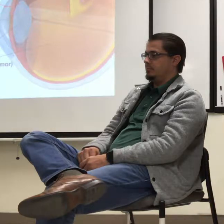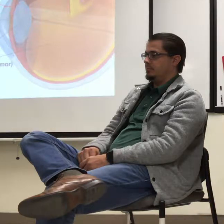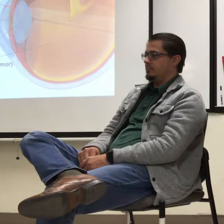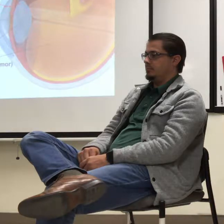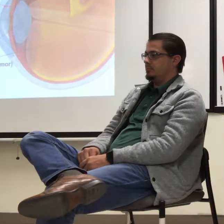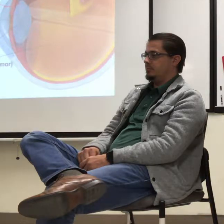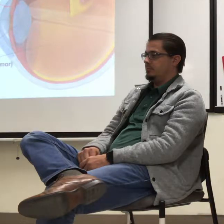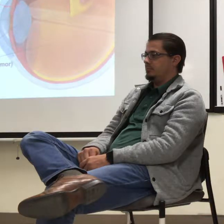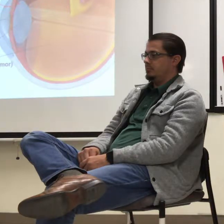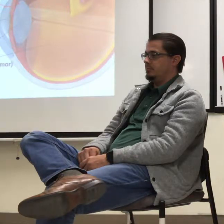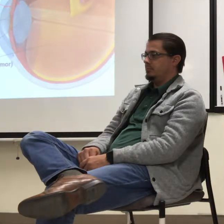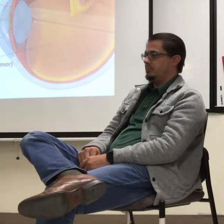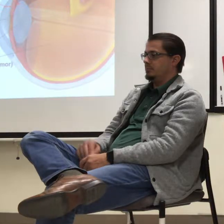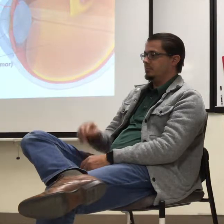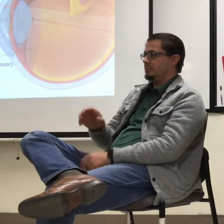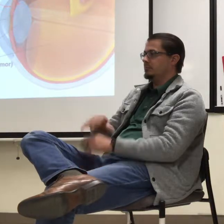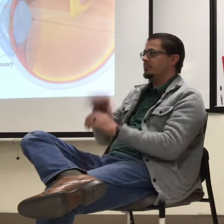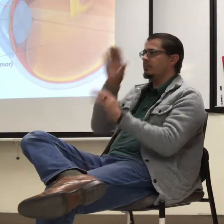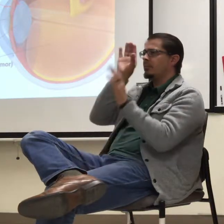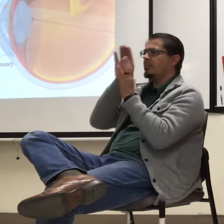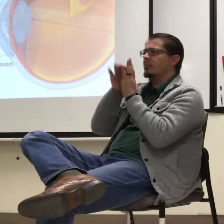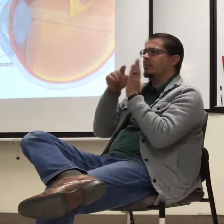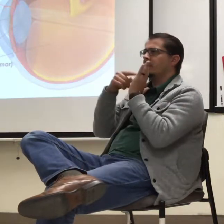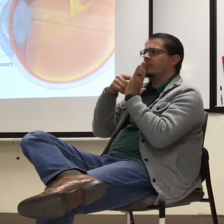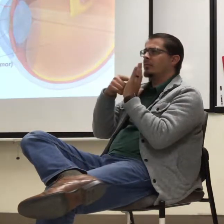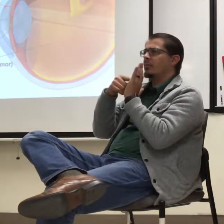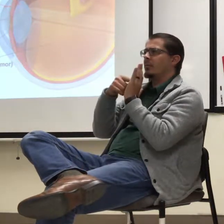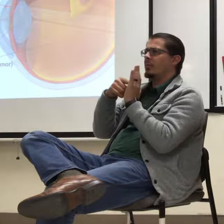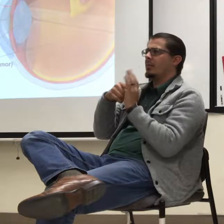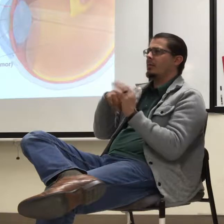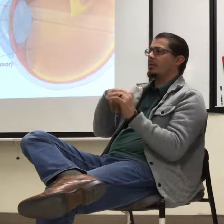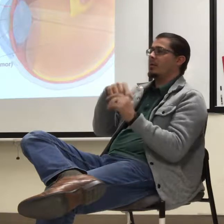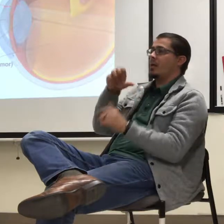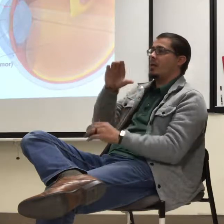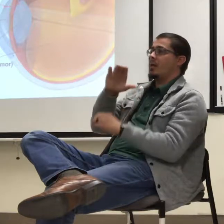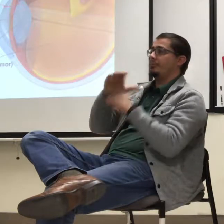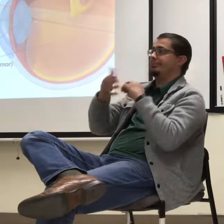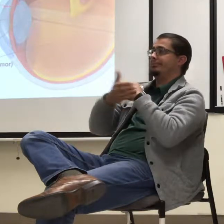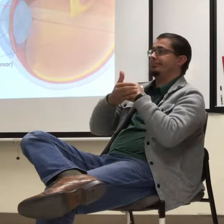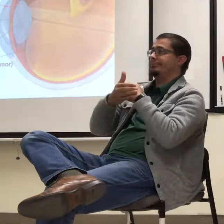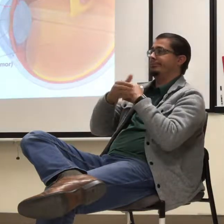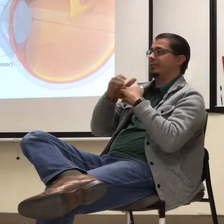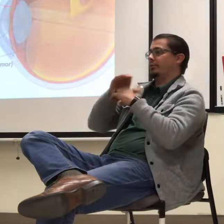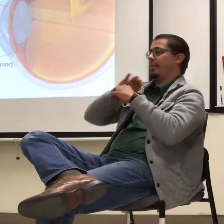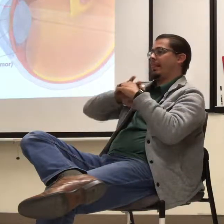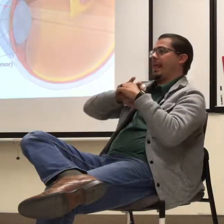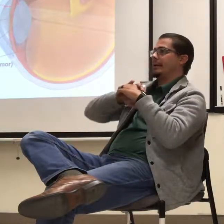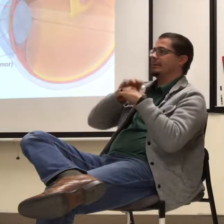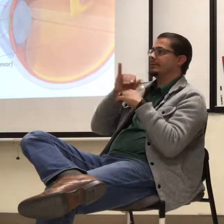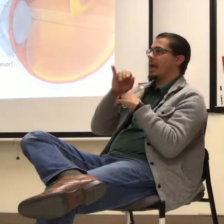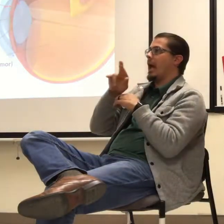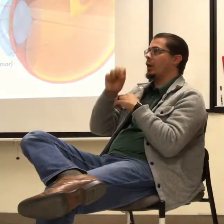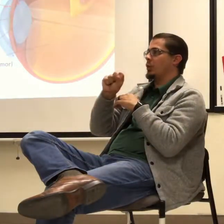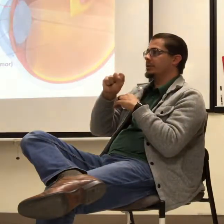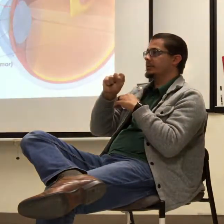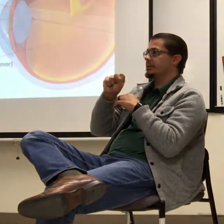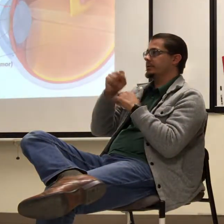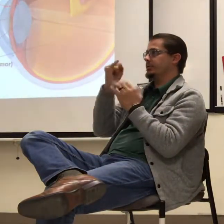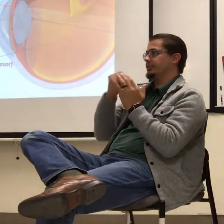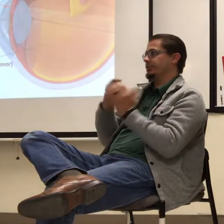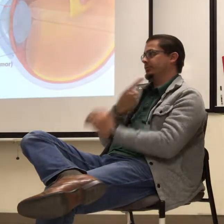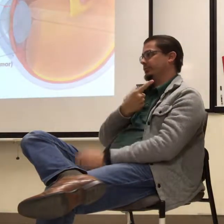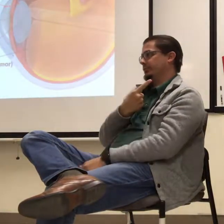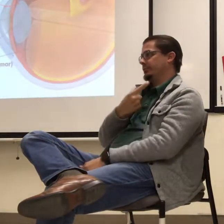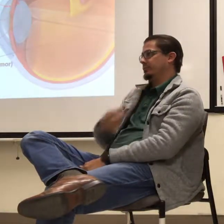on the figure, I draw a little line between lens and iris from here to here.